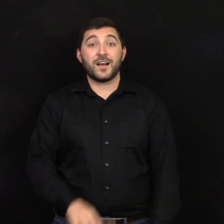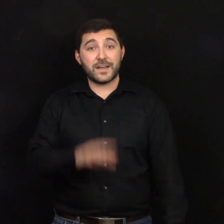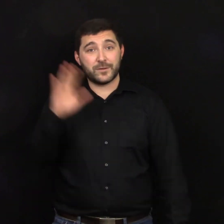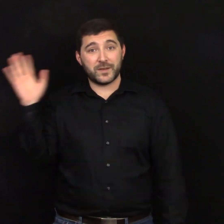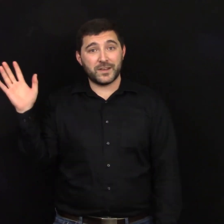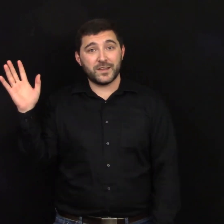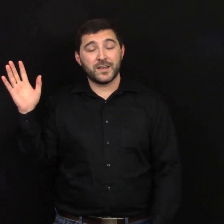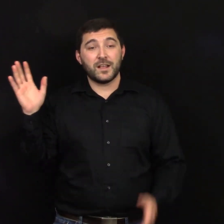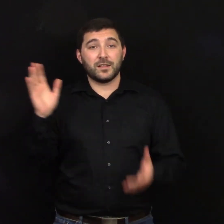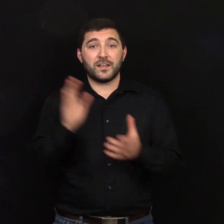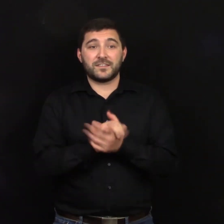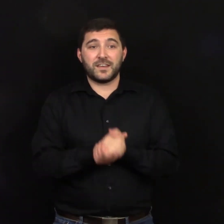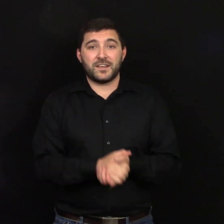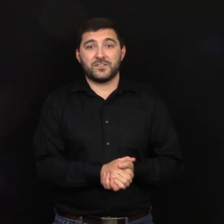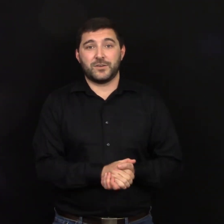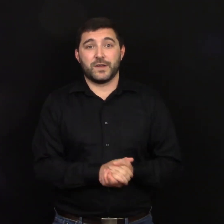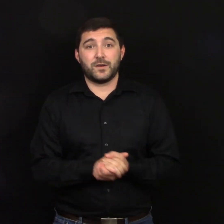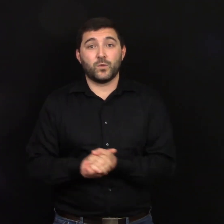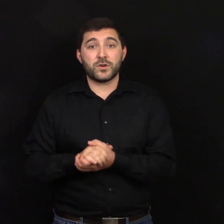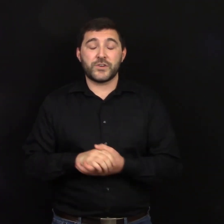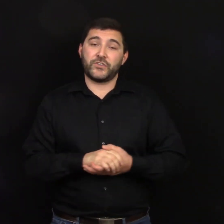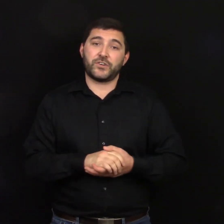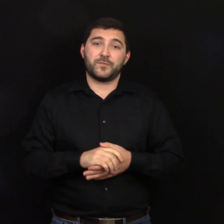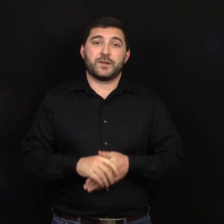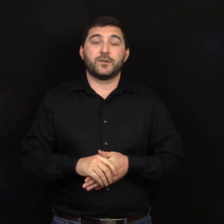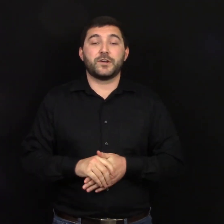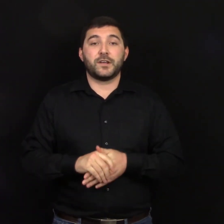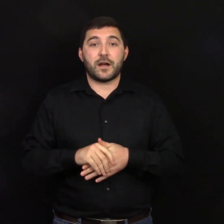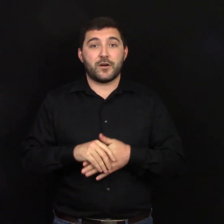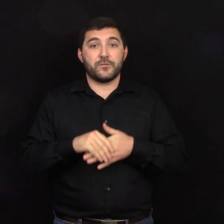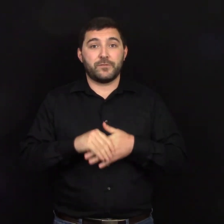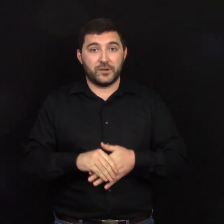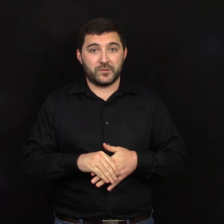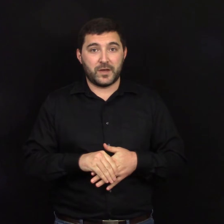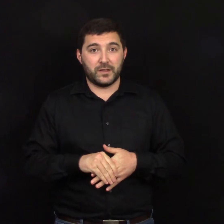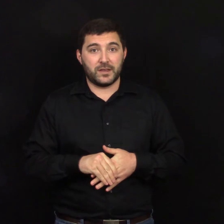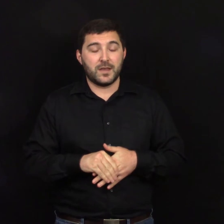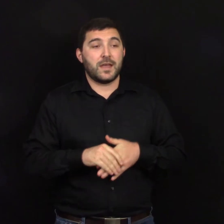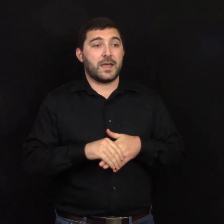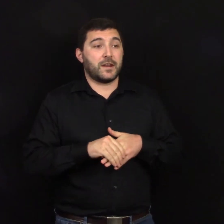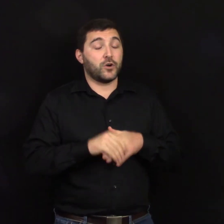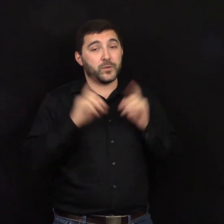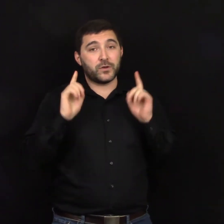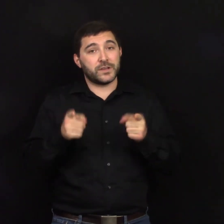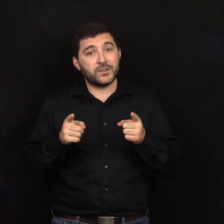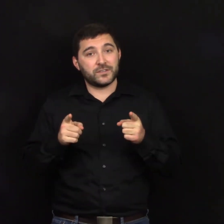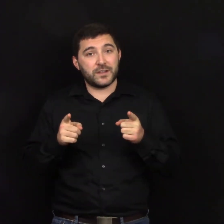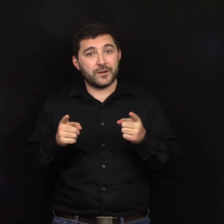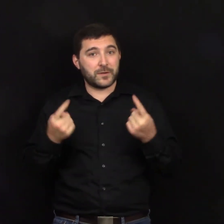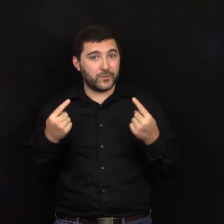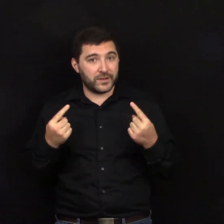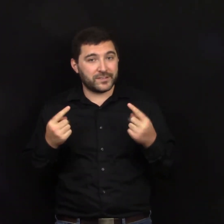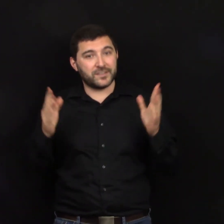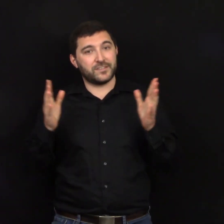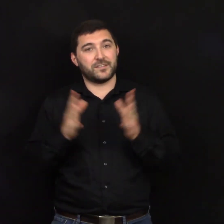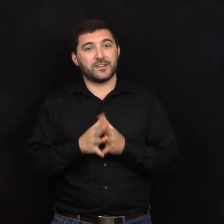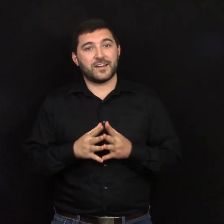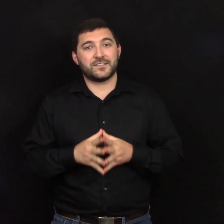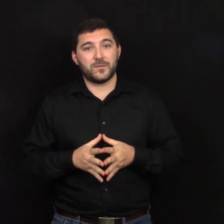Hi everybody, let's get into it. We're going to start by learning our fingerspelling. And I hope you don't get used to hearing my voice because this is the last time you're going